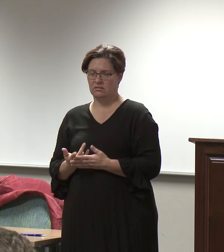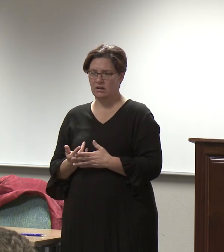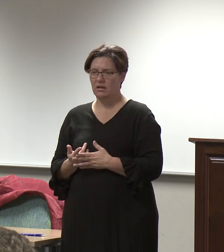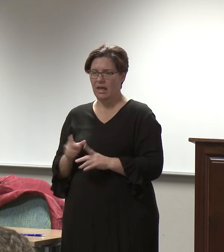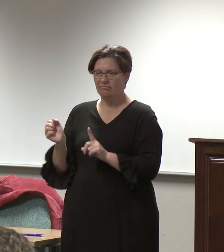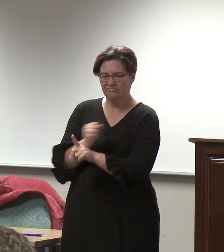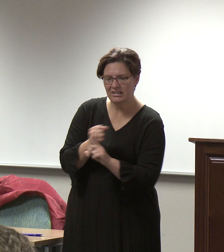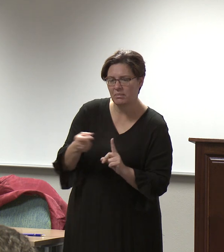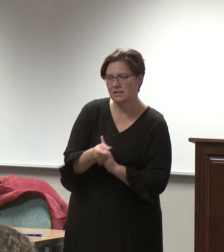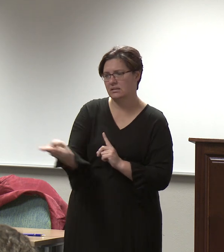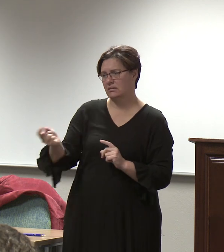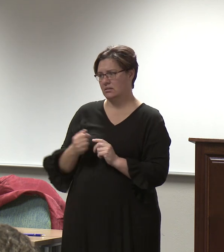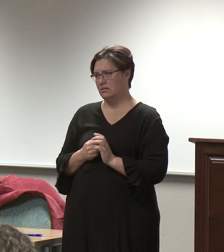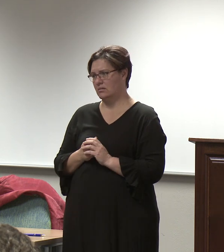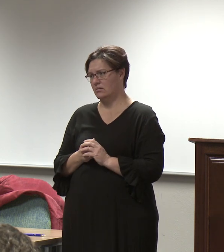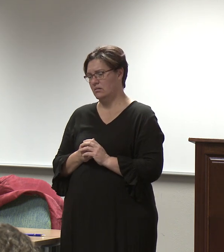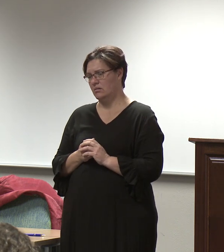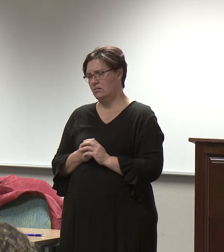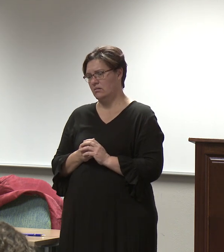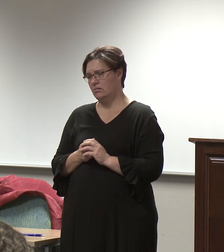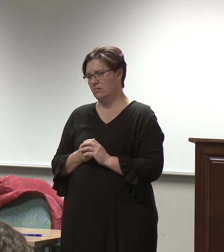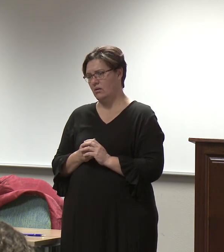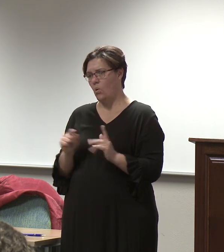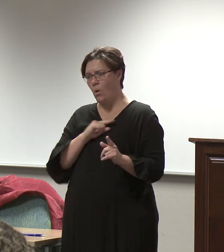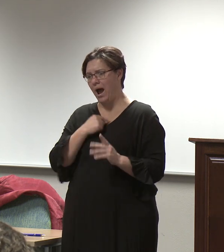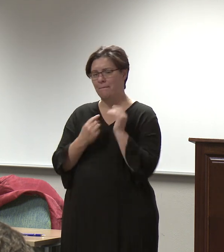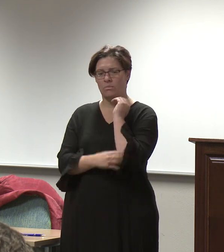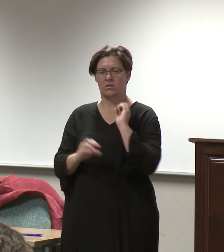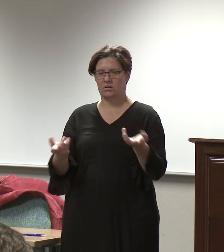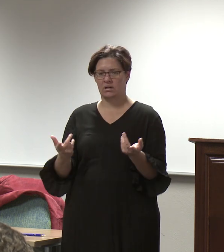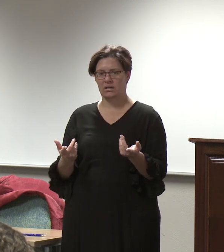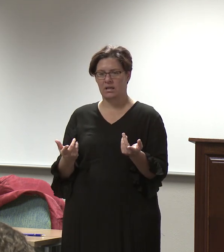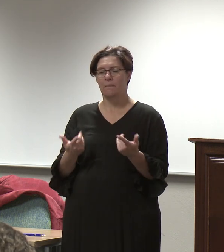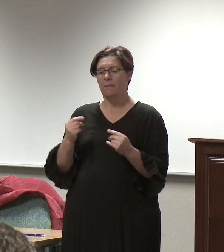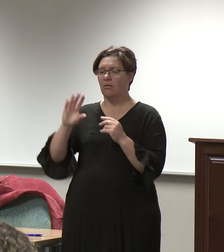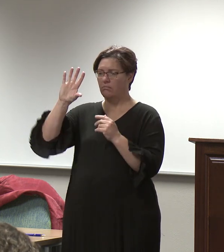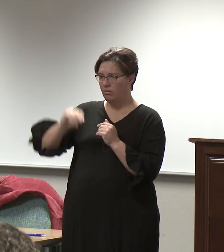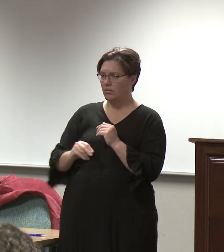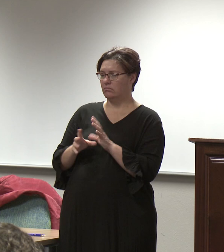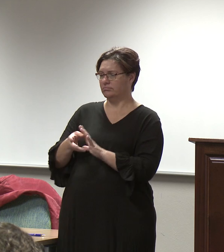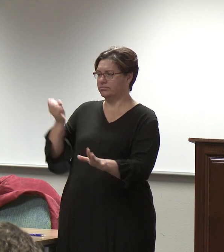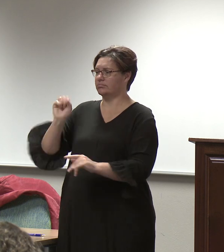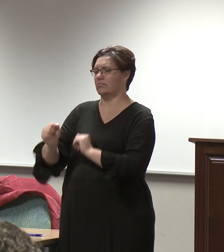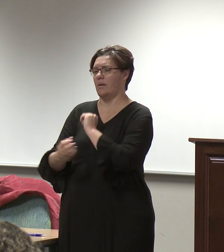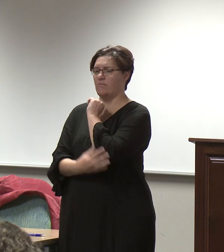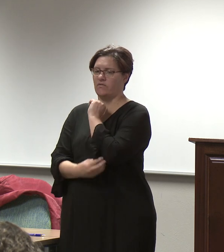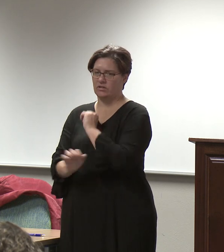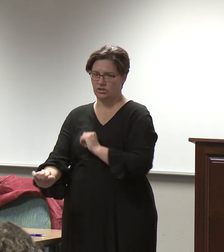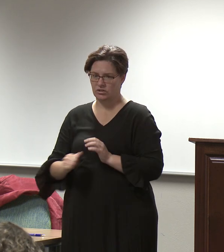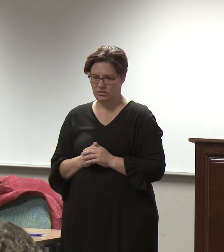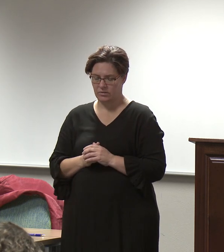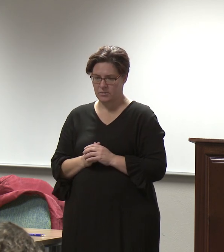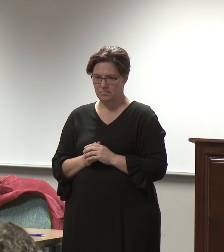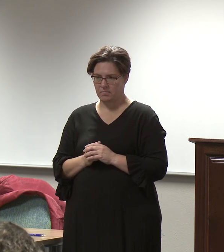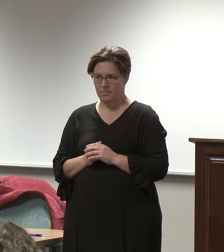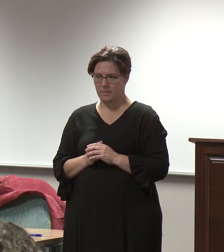victimized. There are lots, as there are no poor people, there are impoverished people, not poor. And only